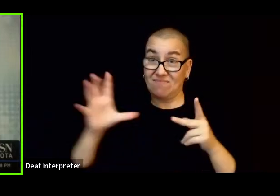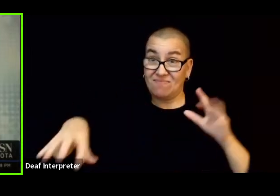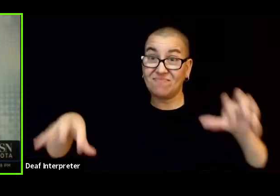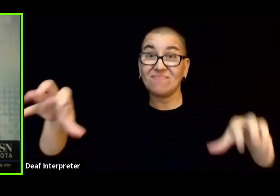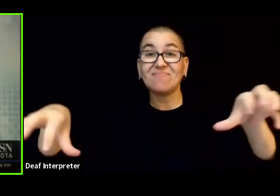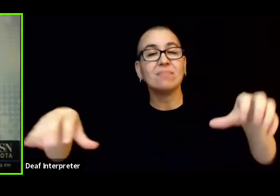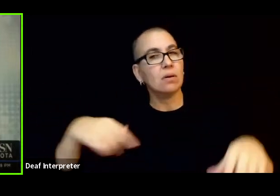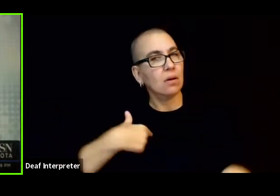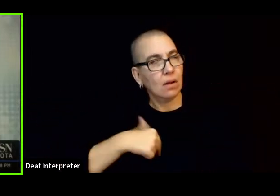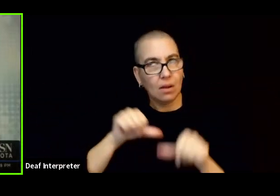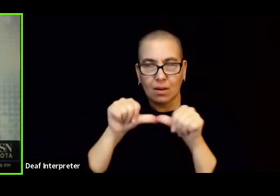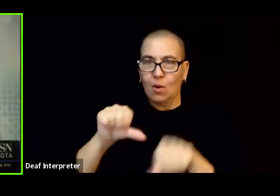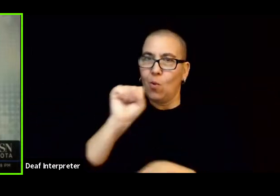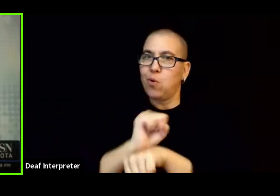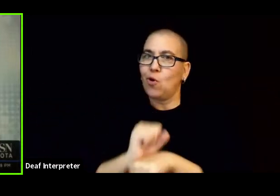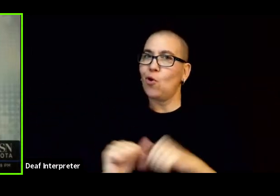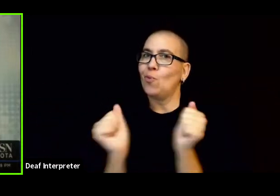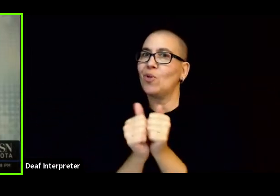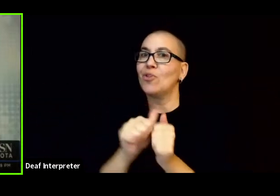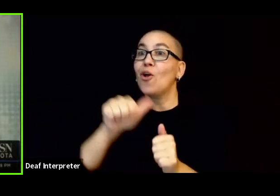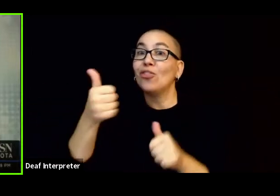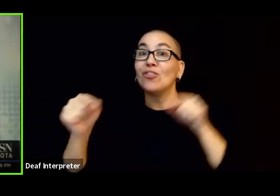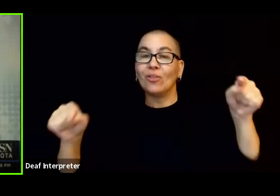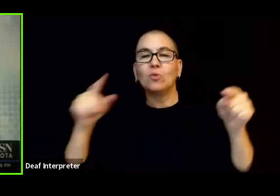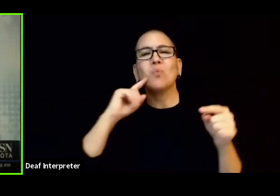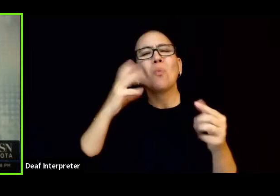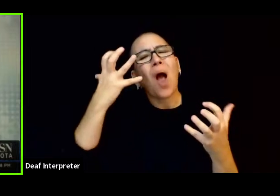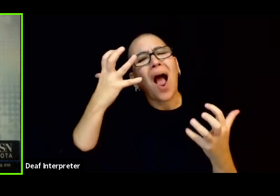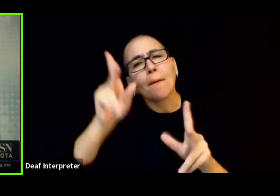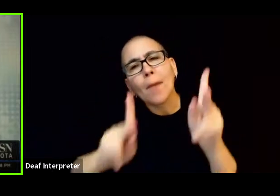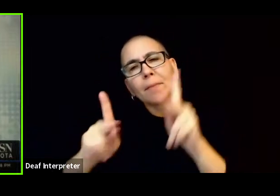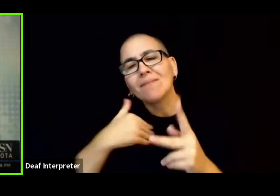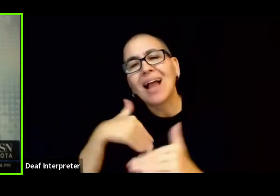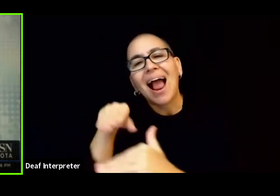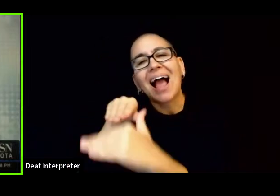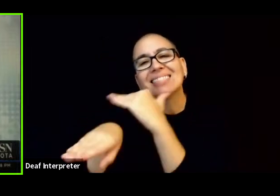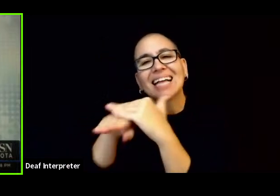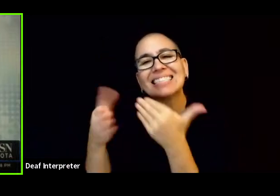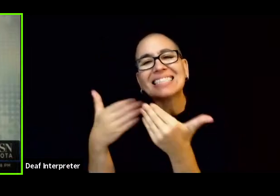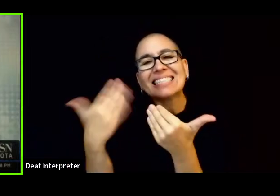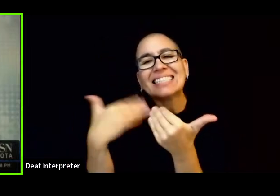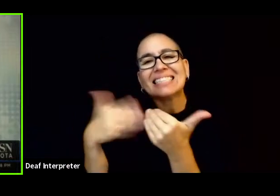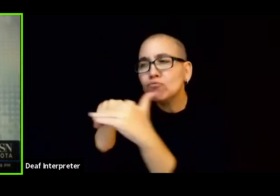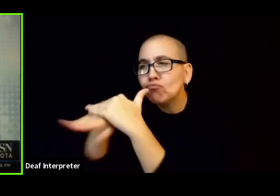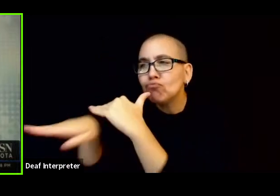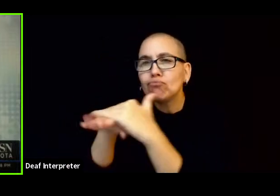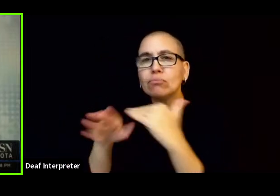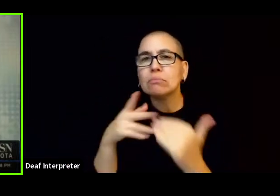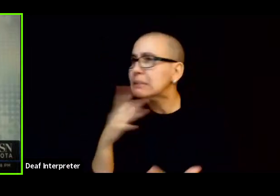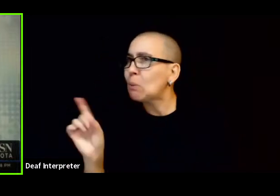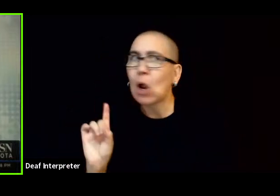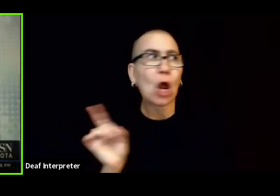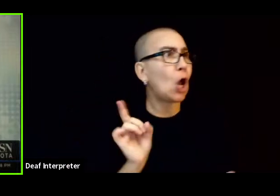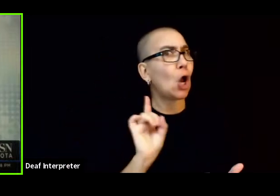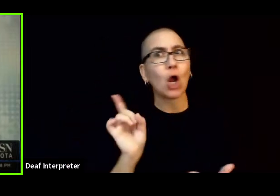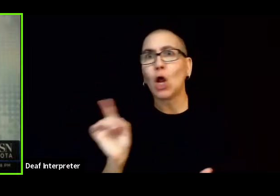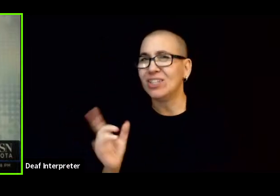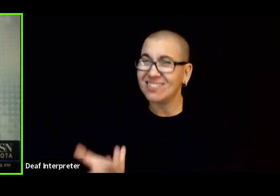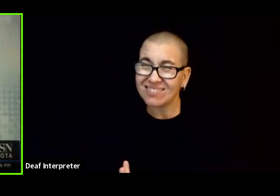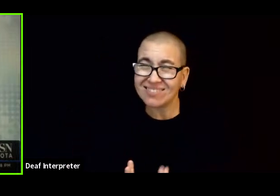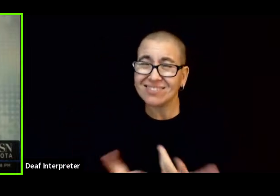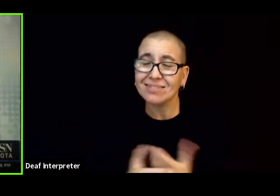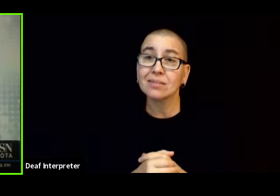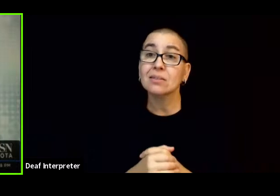testing there. But we've talked before about the point that Dr. Birx made when she visited a few weeks